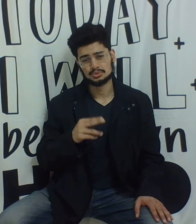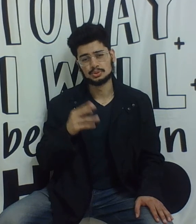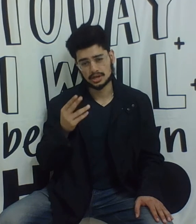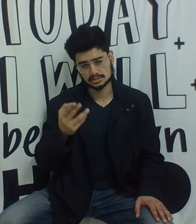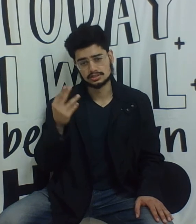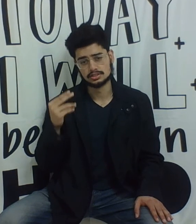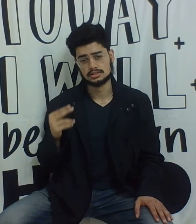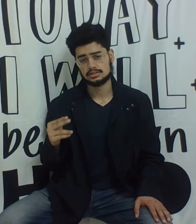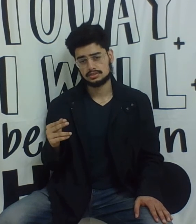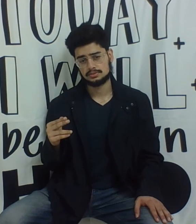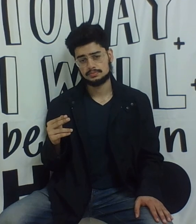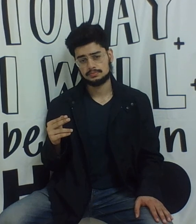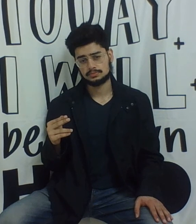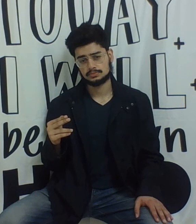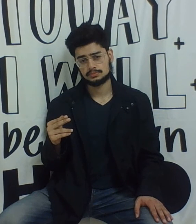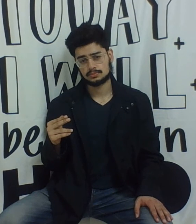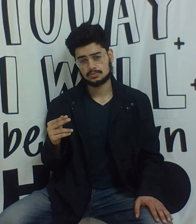you actually study?